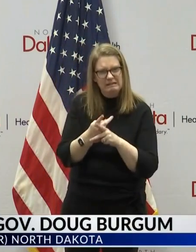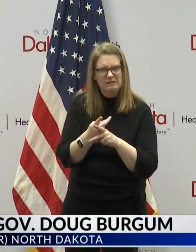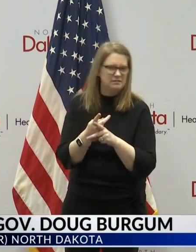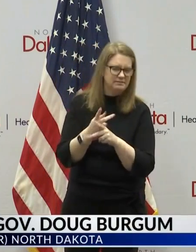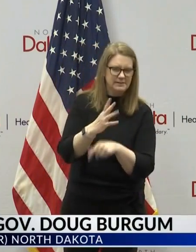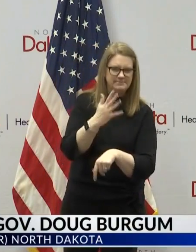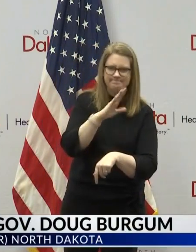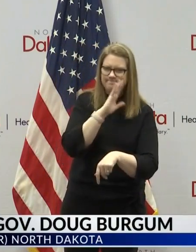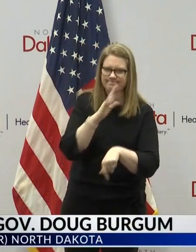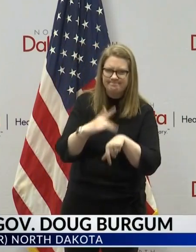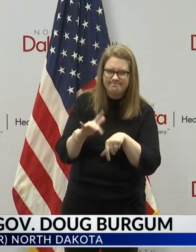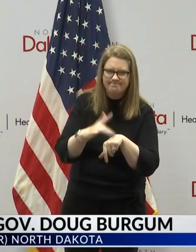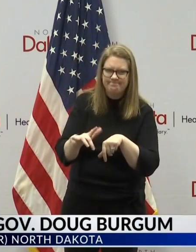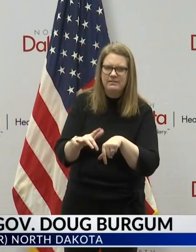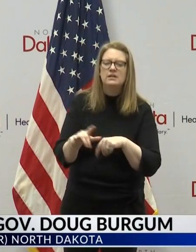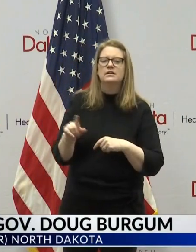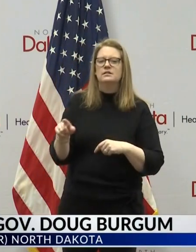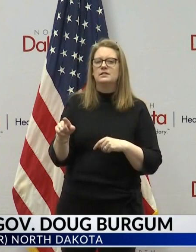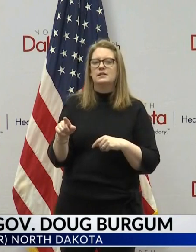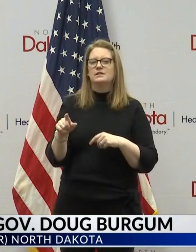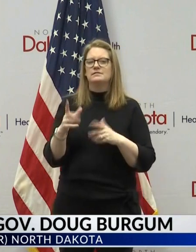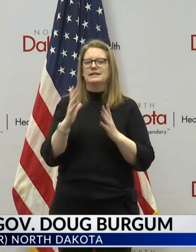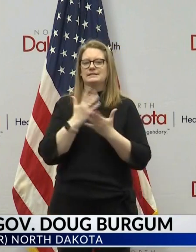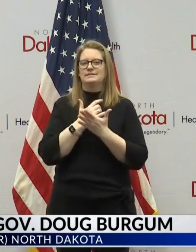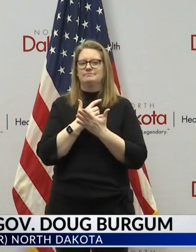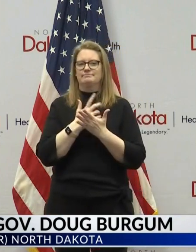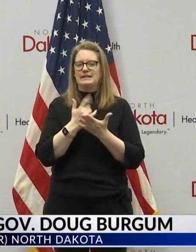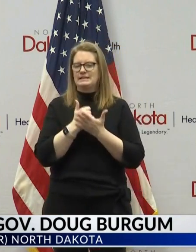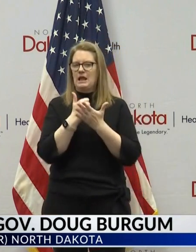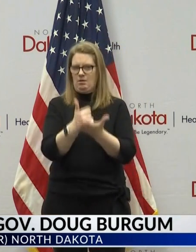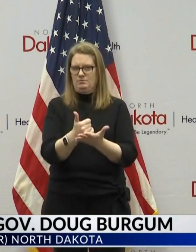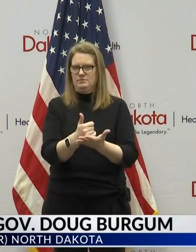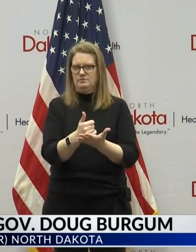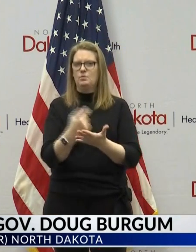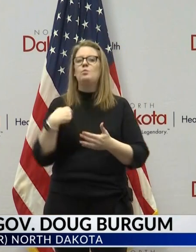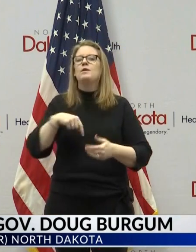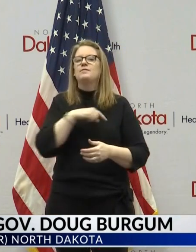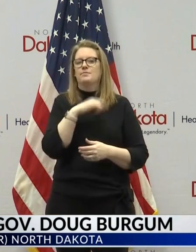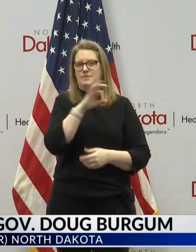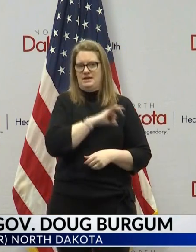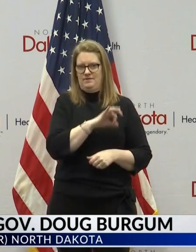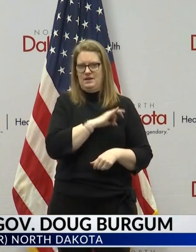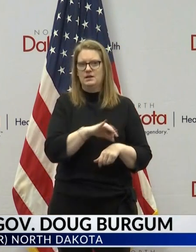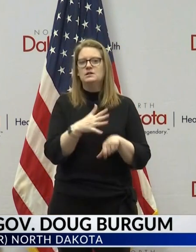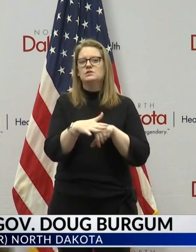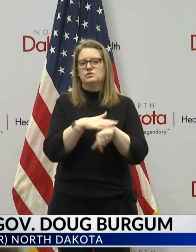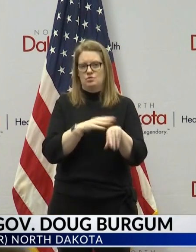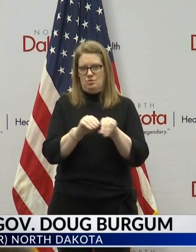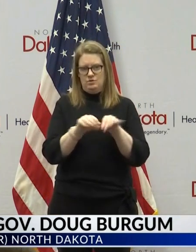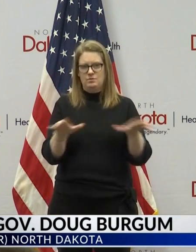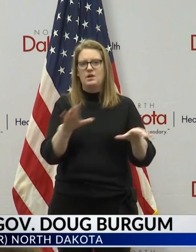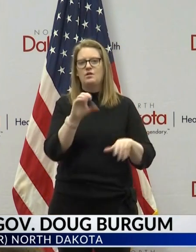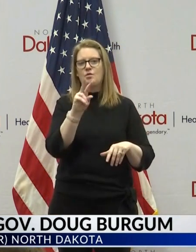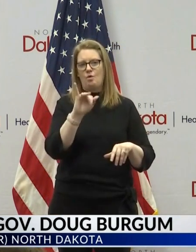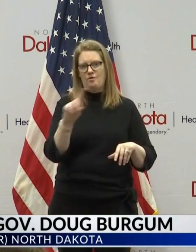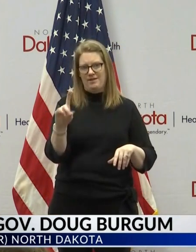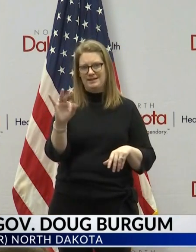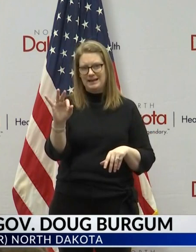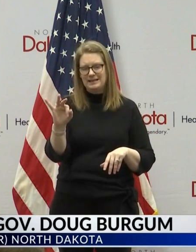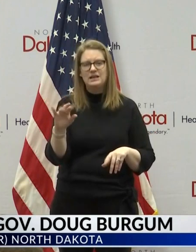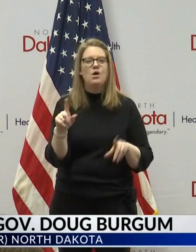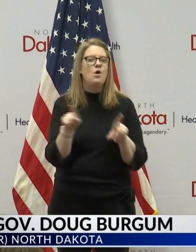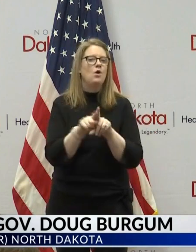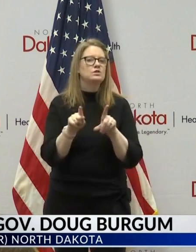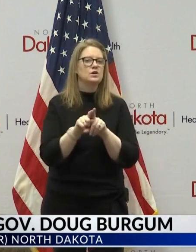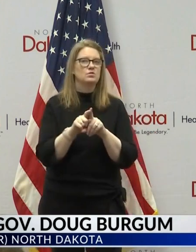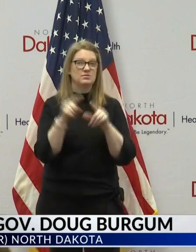the great work of everybody in the state has helped slow the spread of COVID-19, and the goal still remains is that we would avoid using